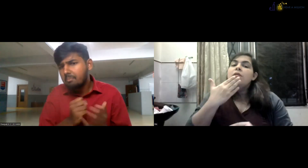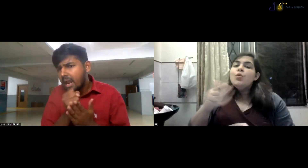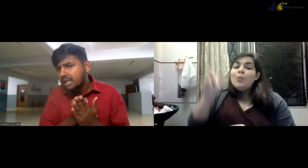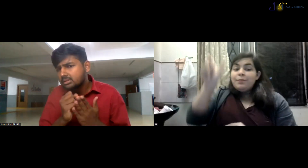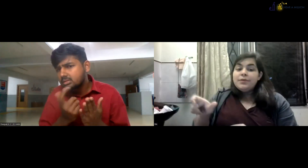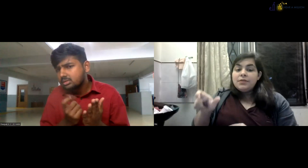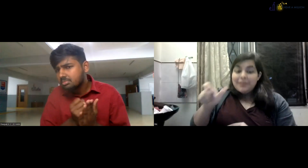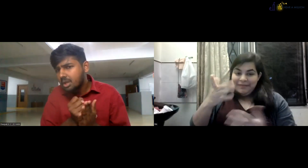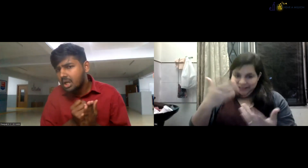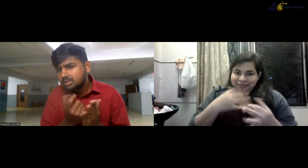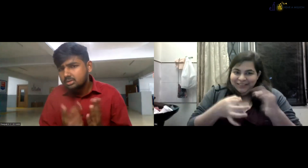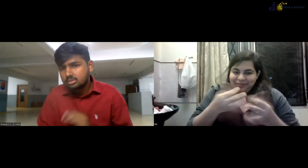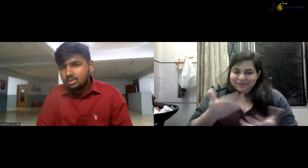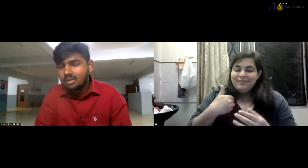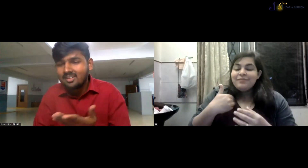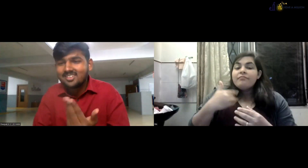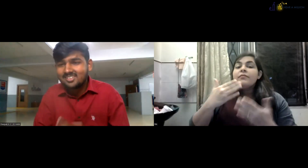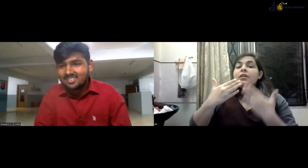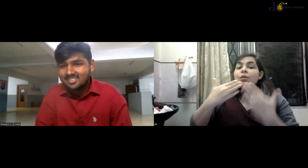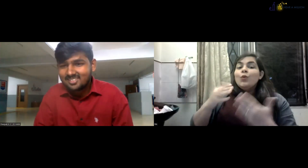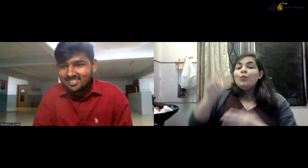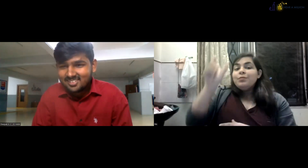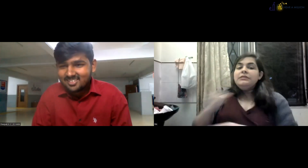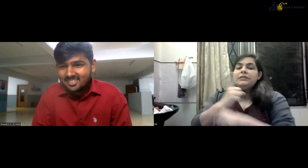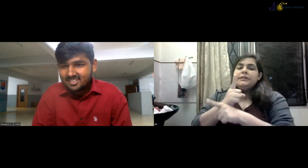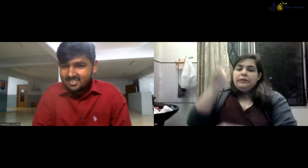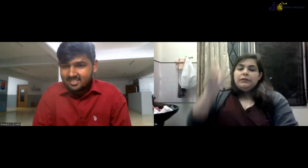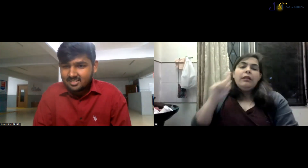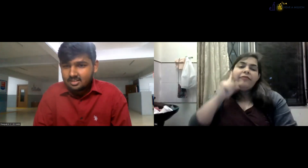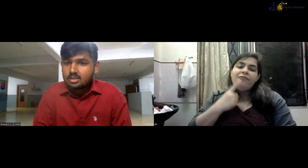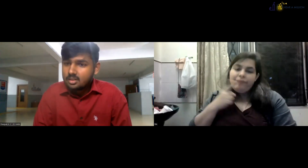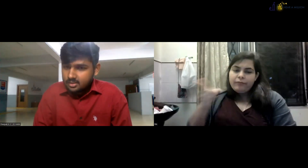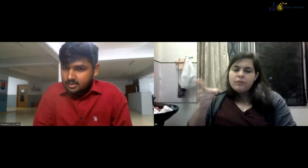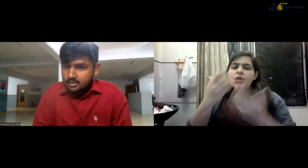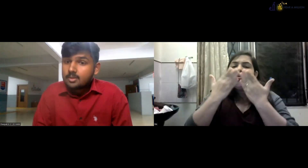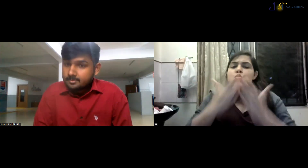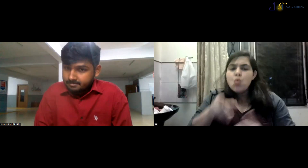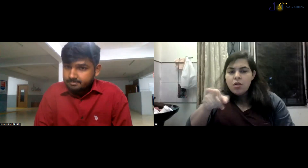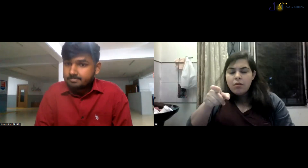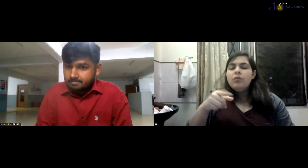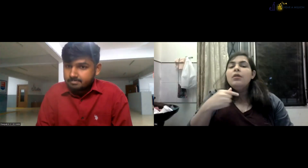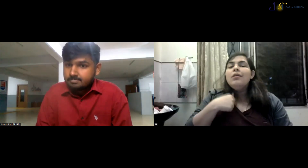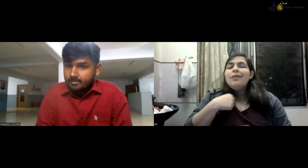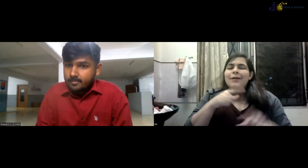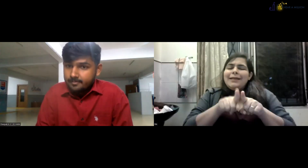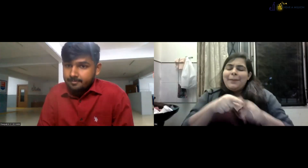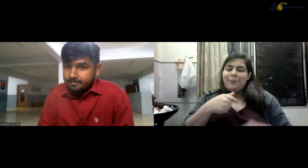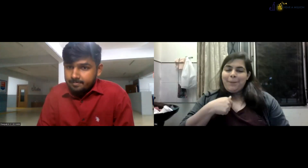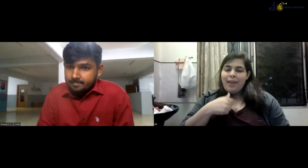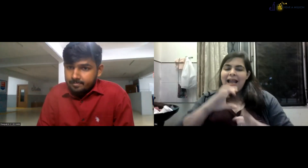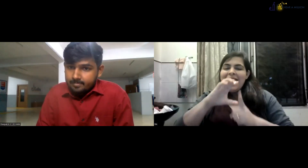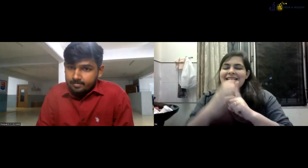had practiced, but I would like to practice. How have you practiced? So yeah, I would like to thank my deaf